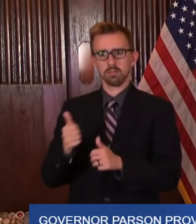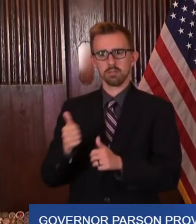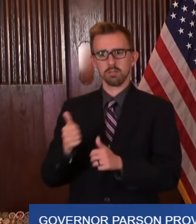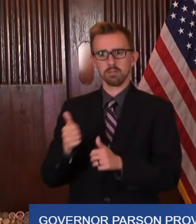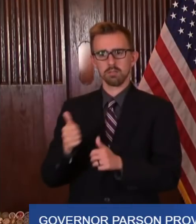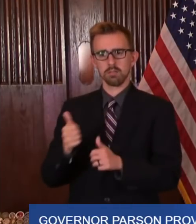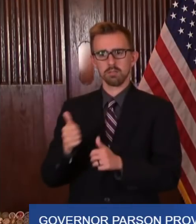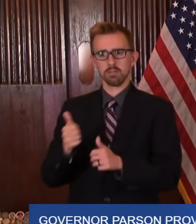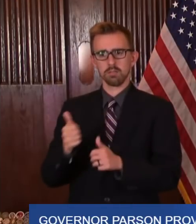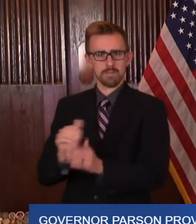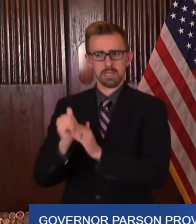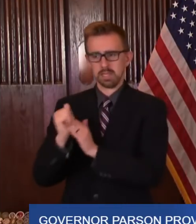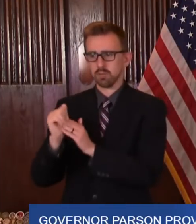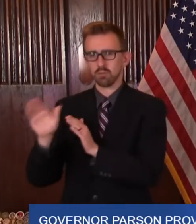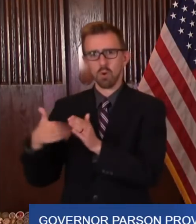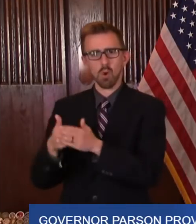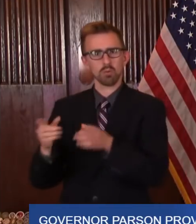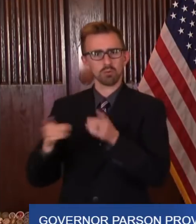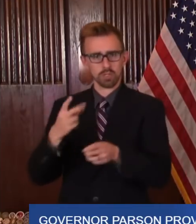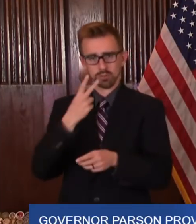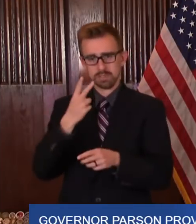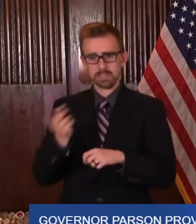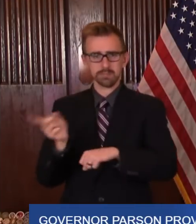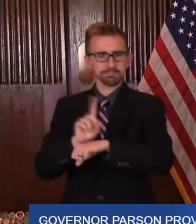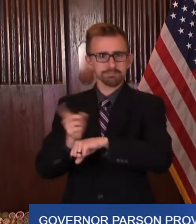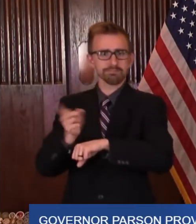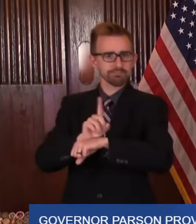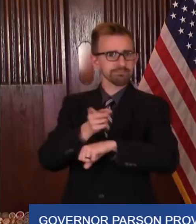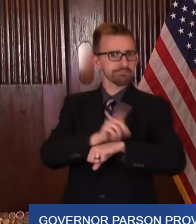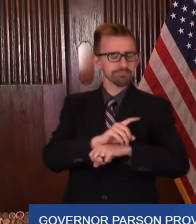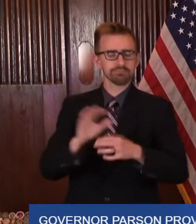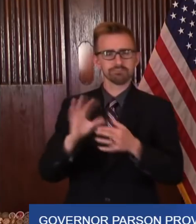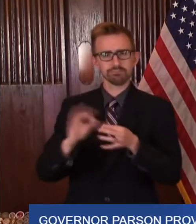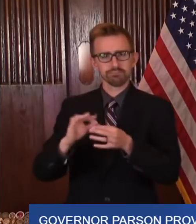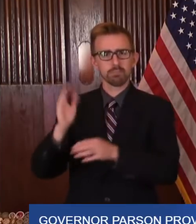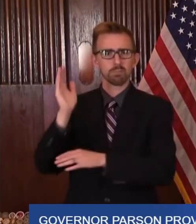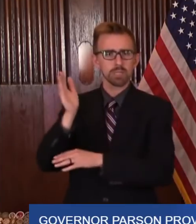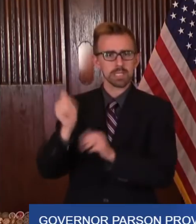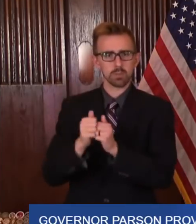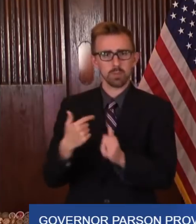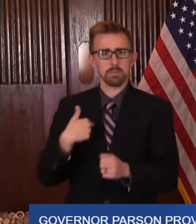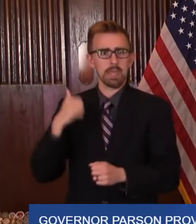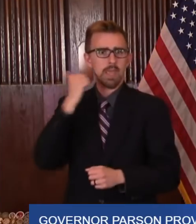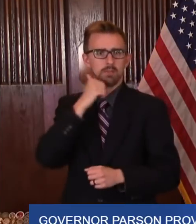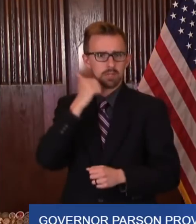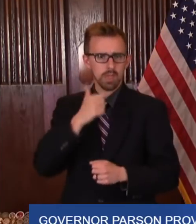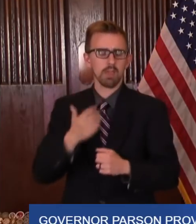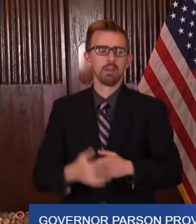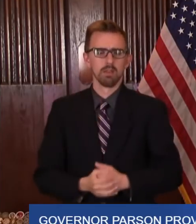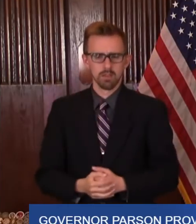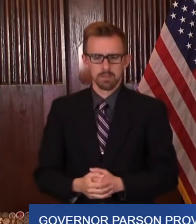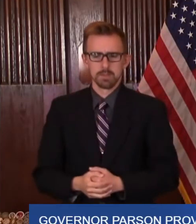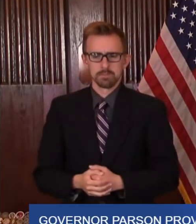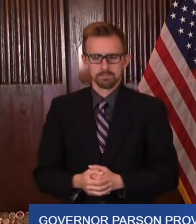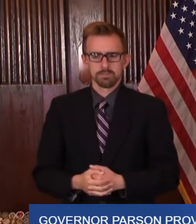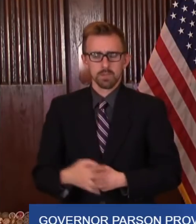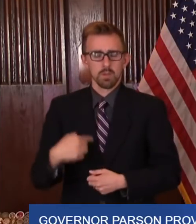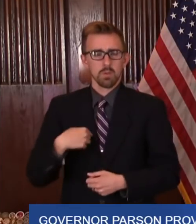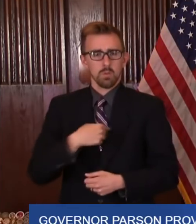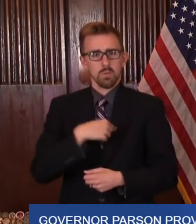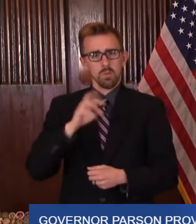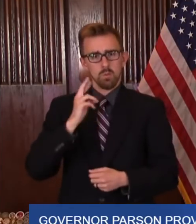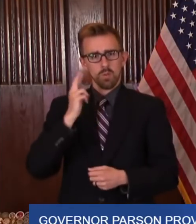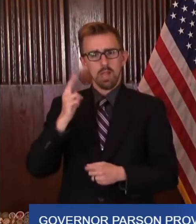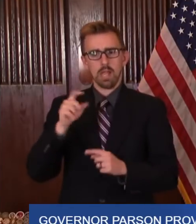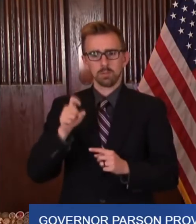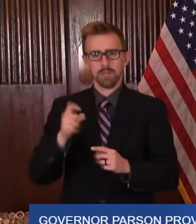and we talk about leaders, all the directors that you've seen here before, making presentations with me on a daily basis. We realize that we're